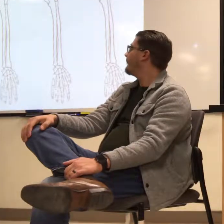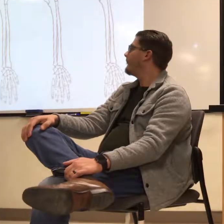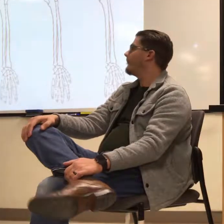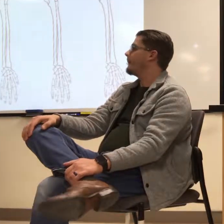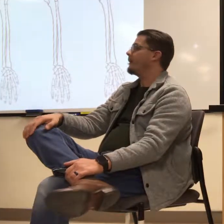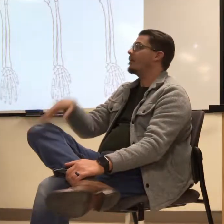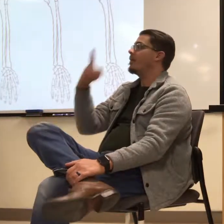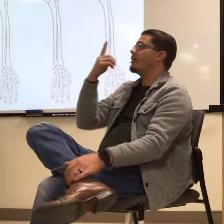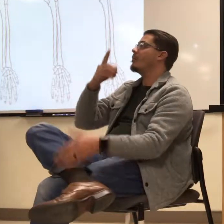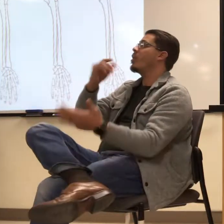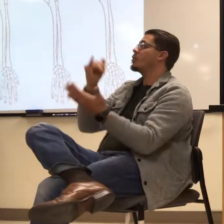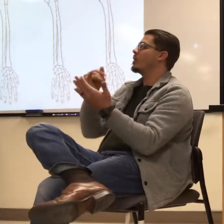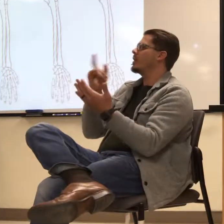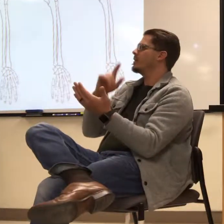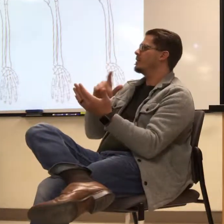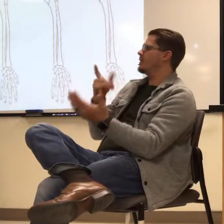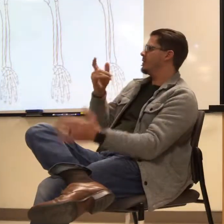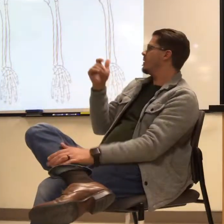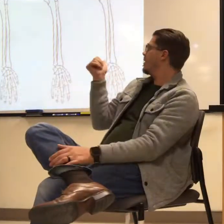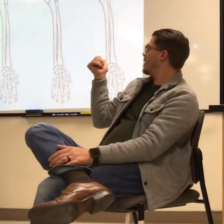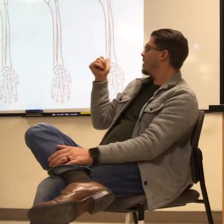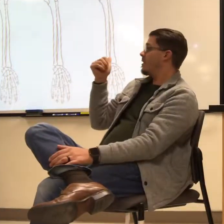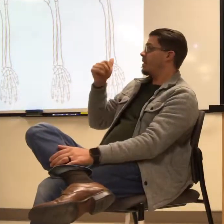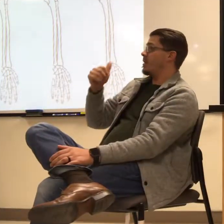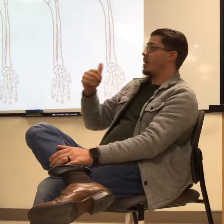drawing here, I have to orient myself. This is a